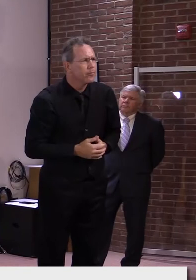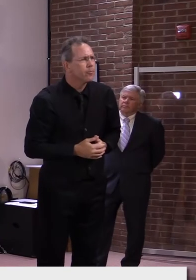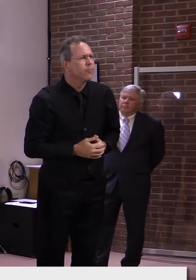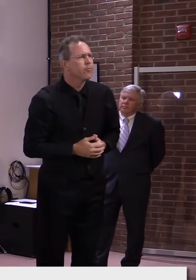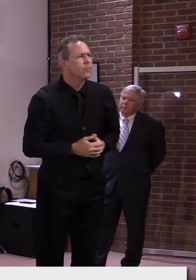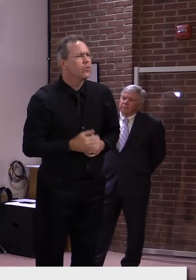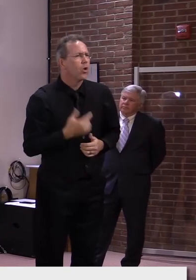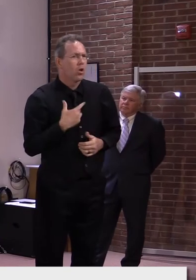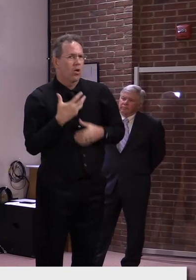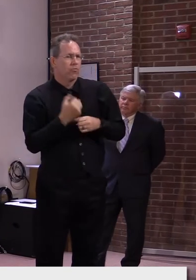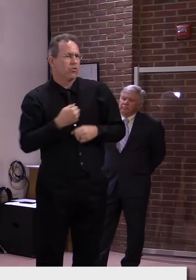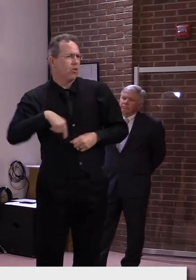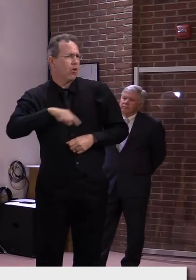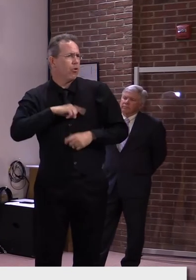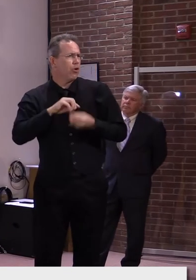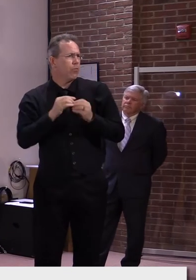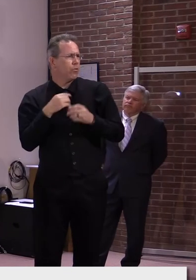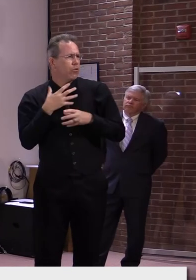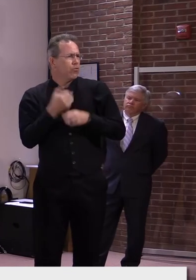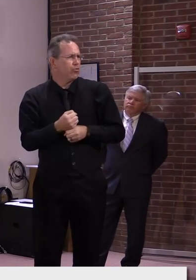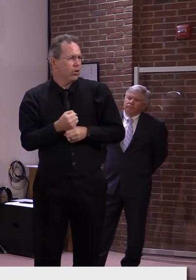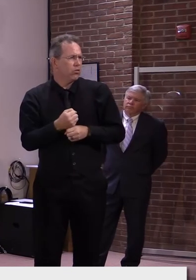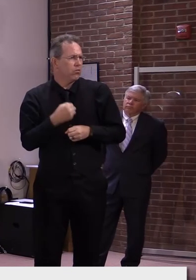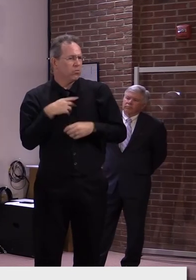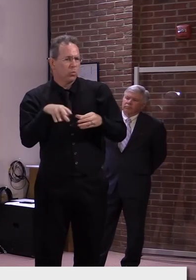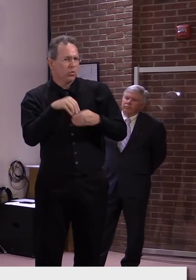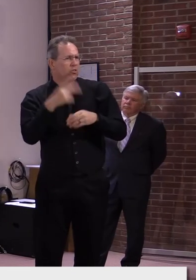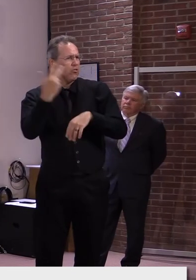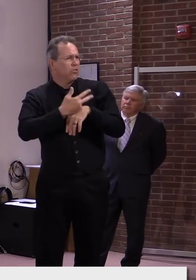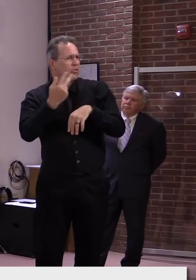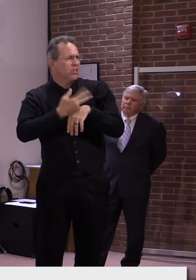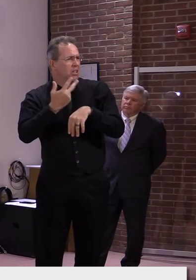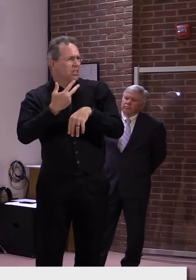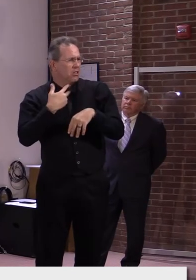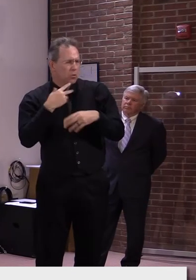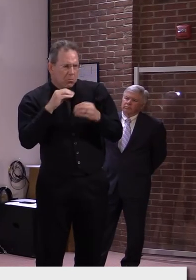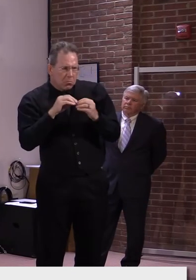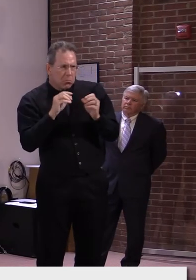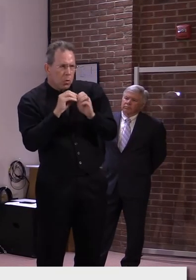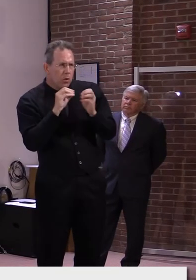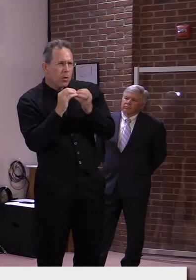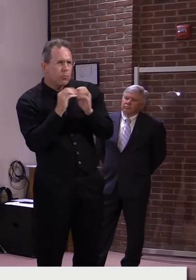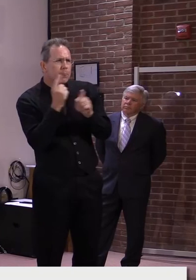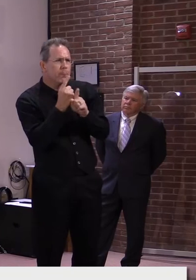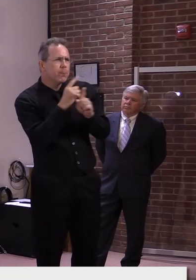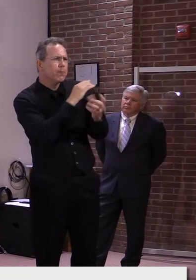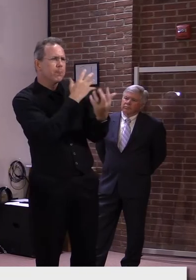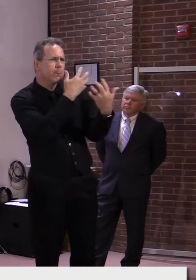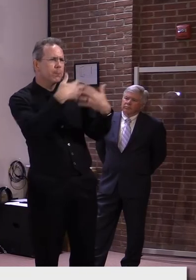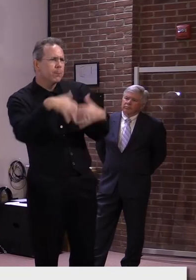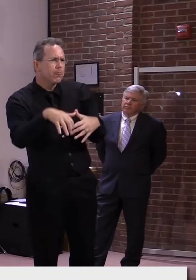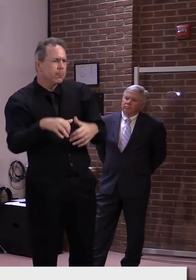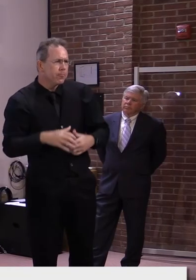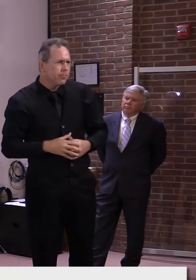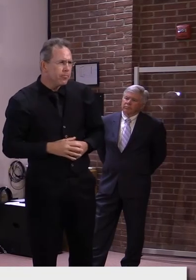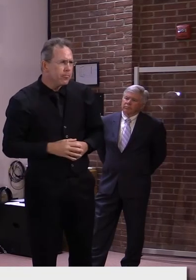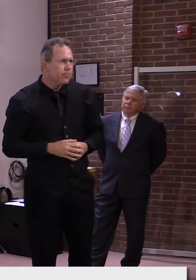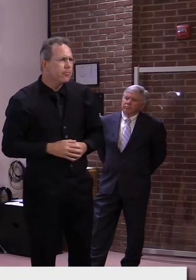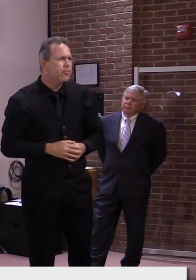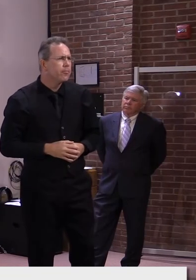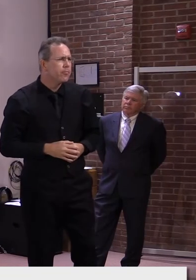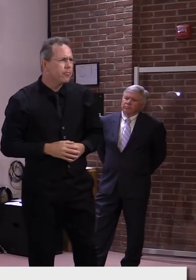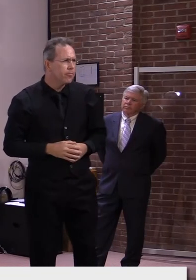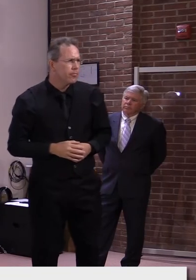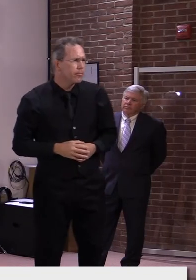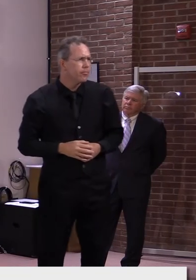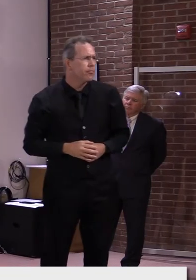be working those down, you know, to way under 10,000, I think, as of tonight, hopefully.